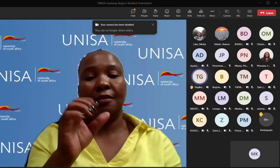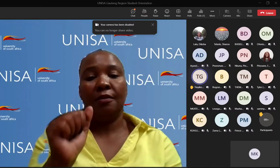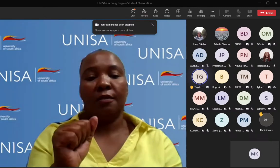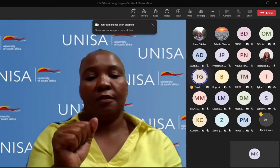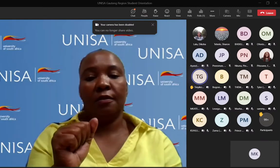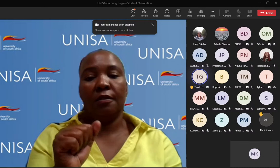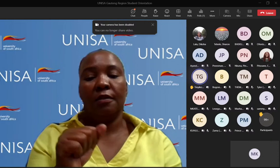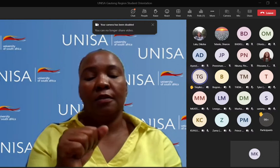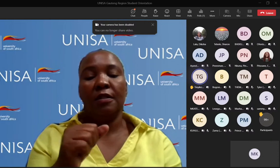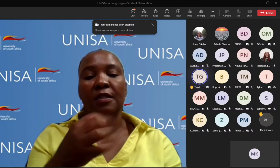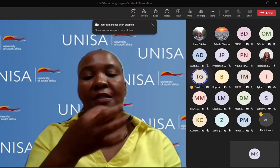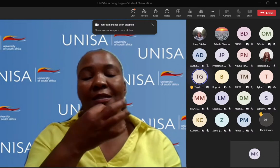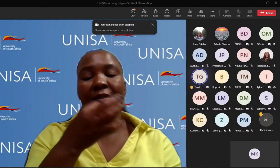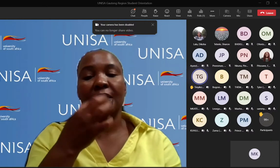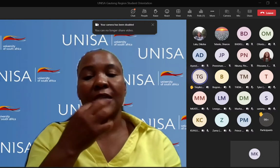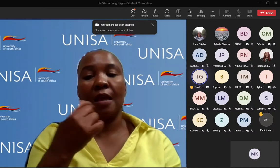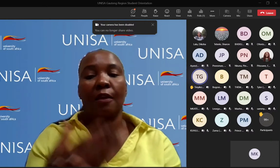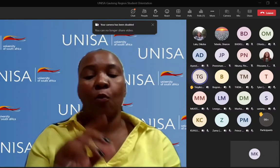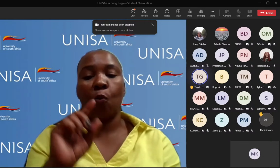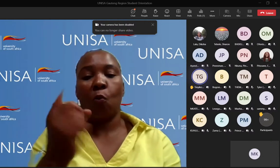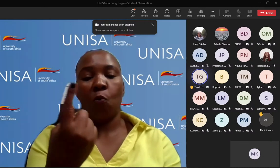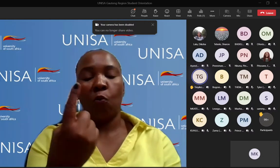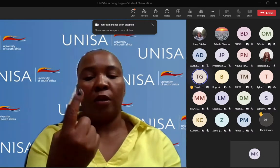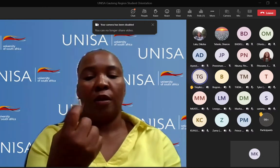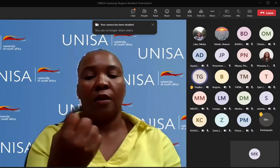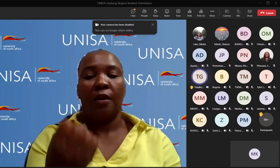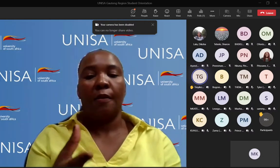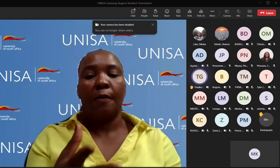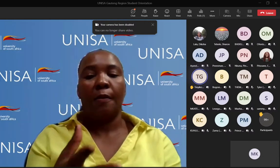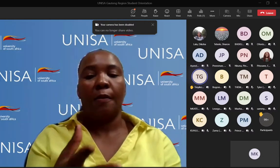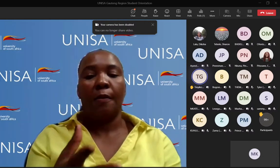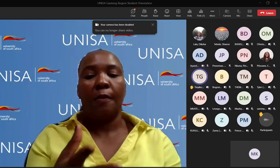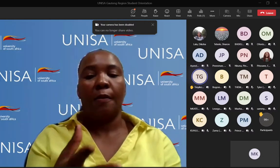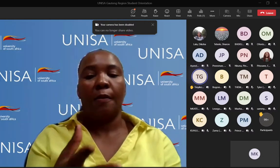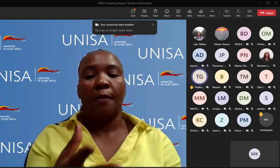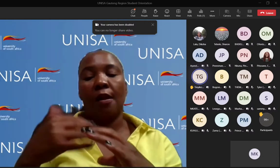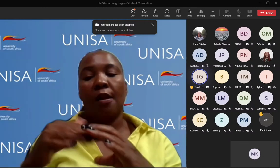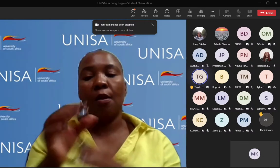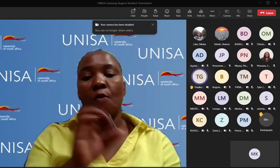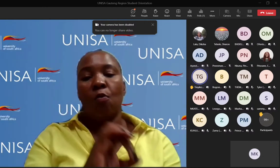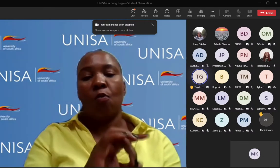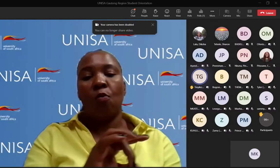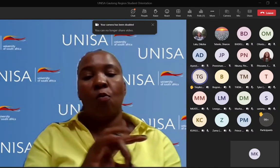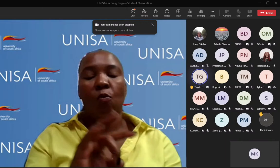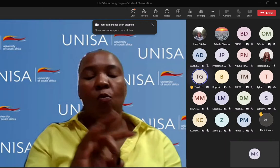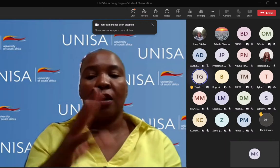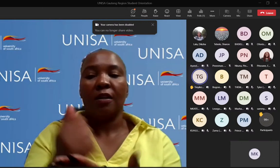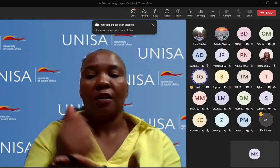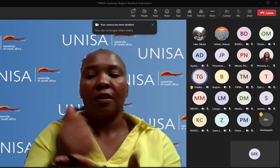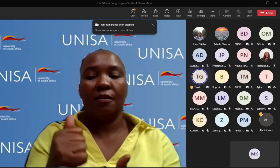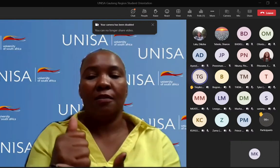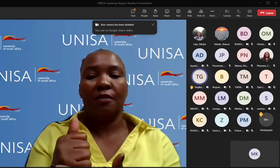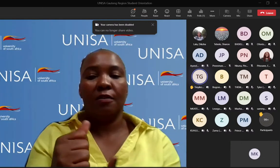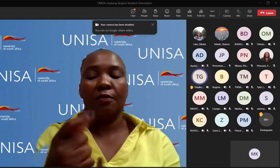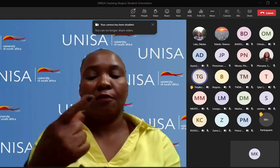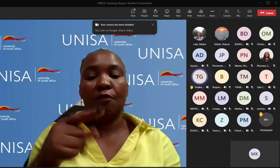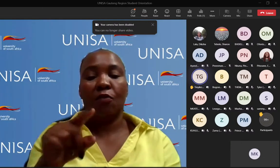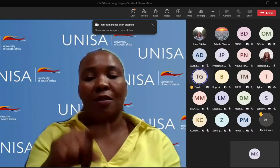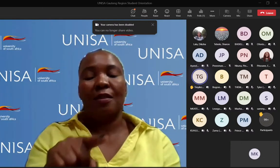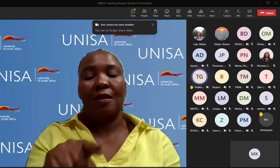I will only be able to claim my unisa and my life accounts uh once the registration for the current